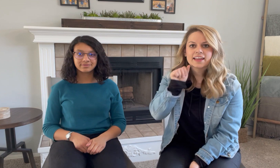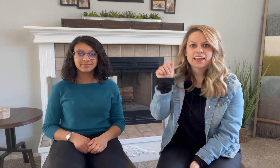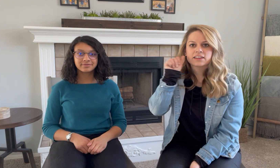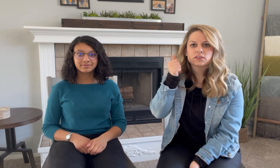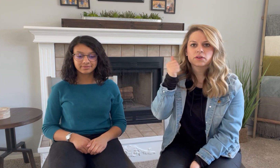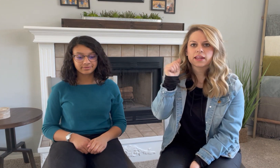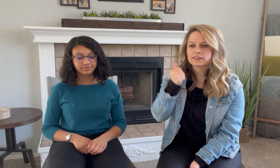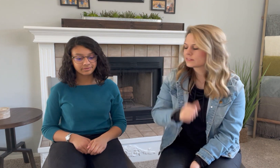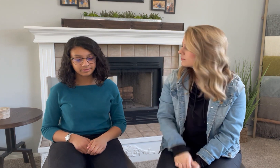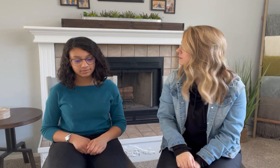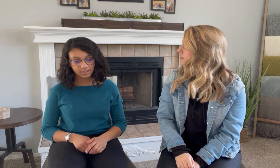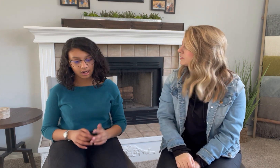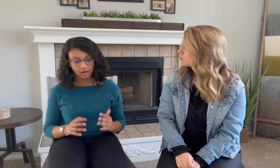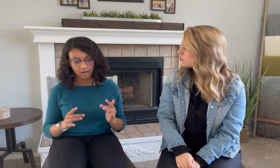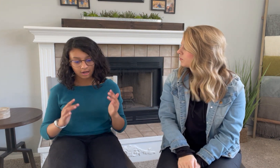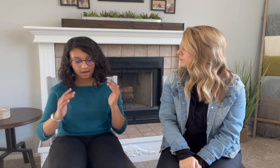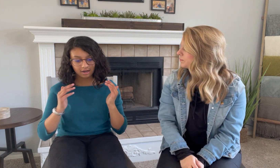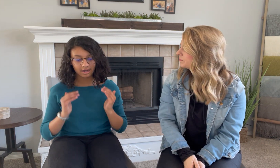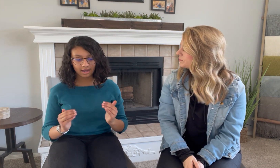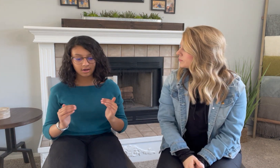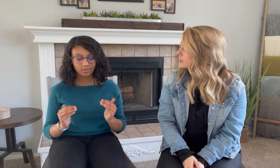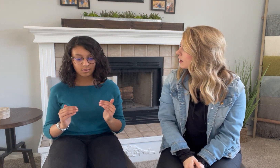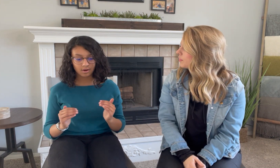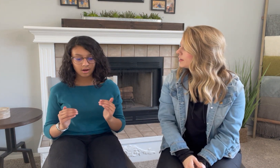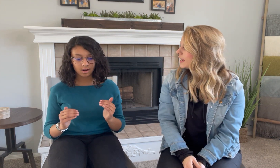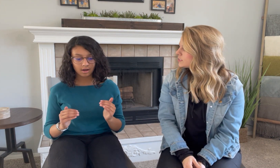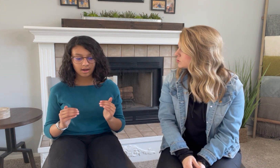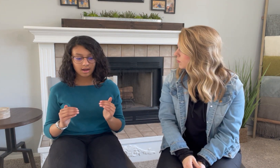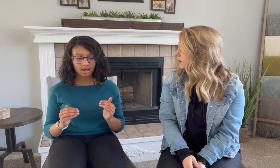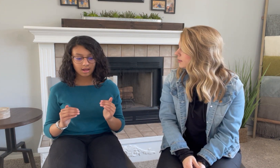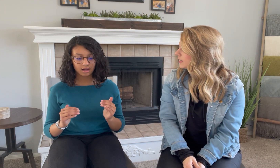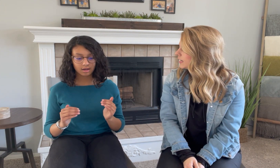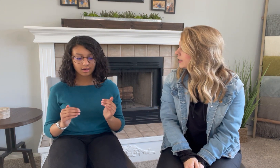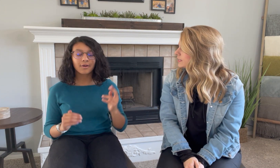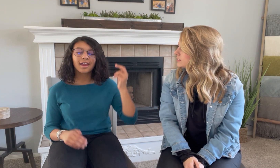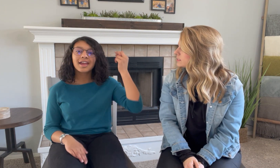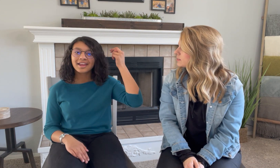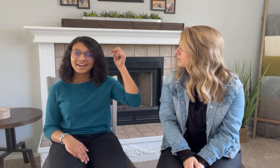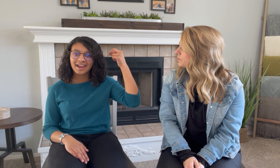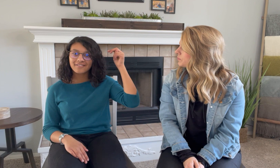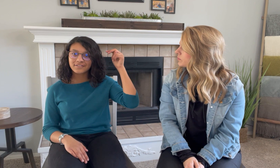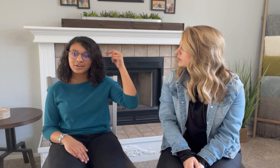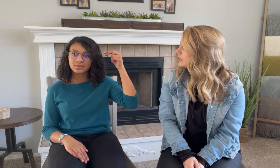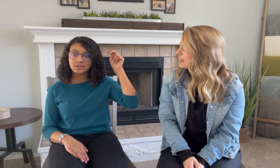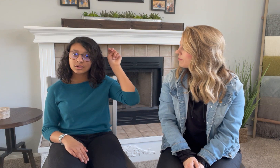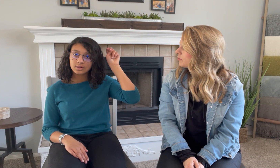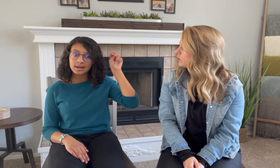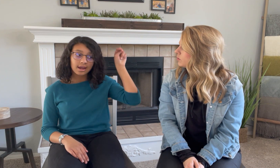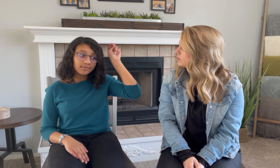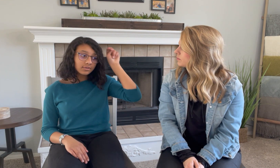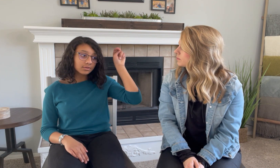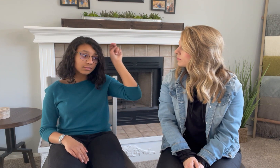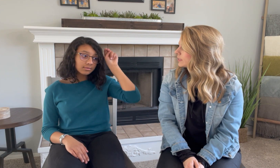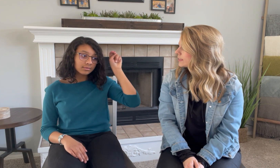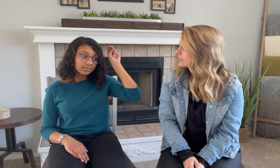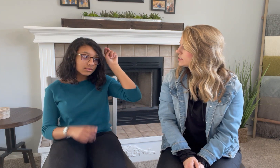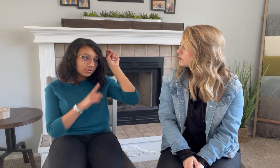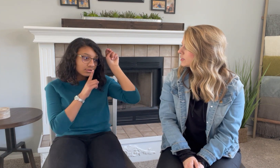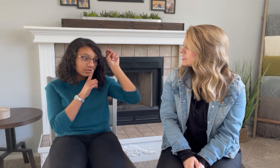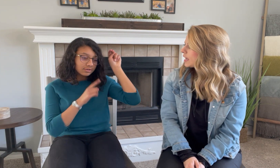Aunt or aunt. It's so cool. The next one is nephew, like this, and you can sign